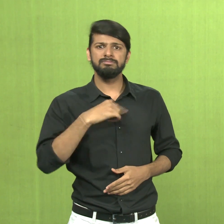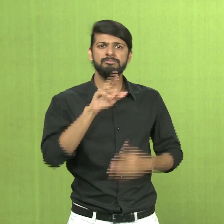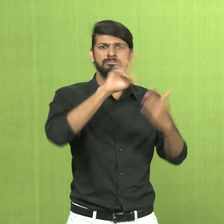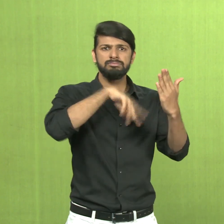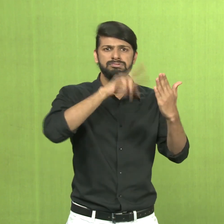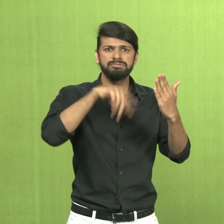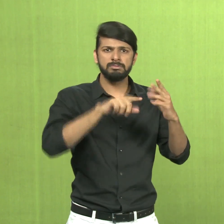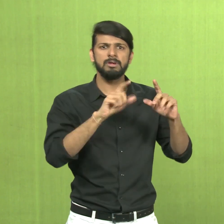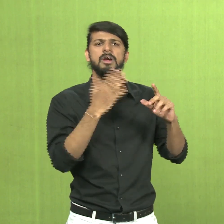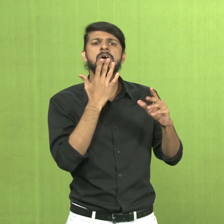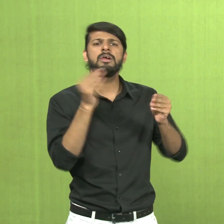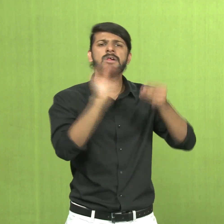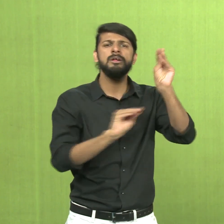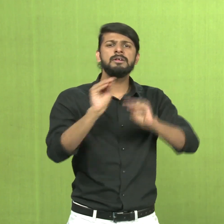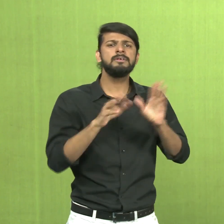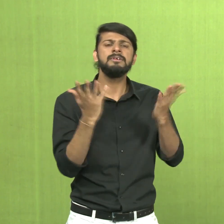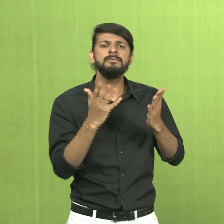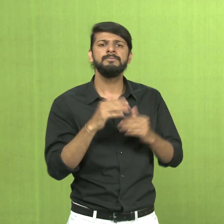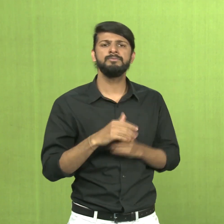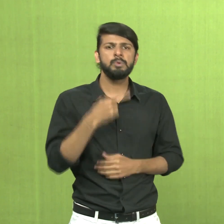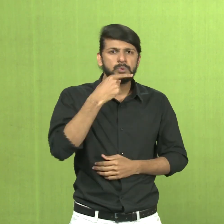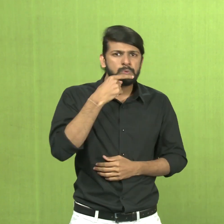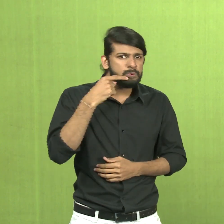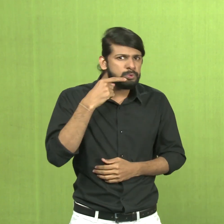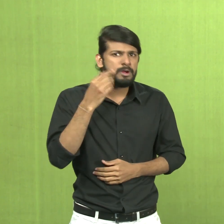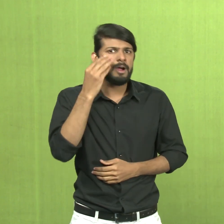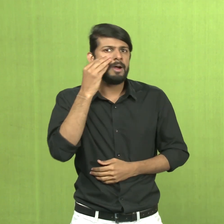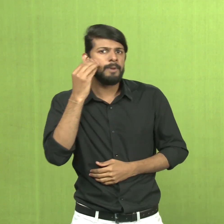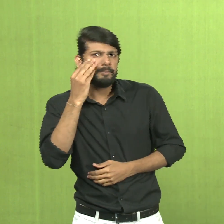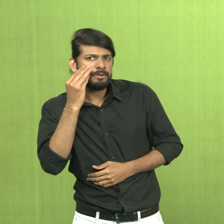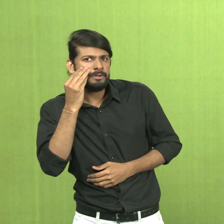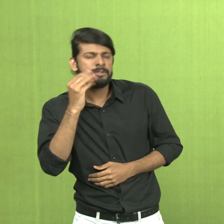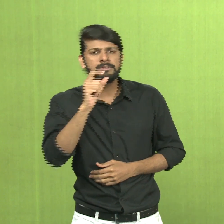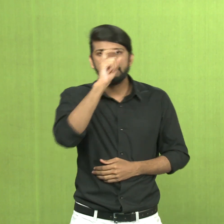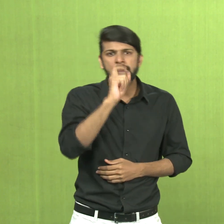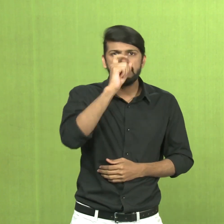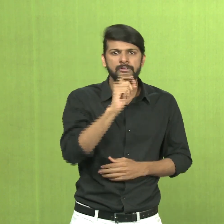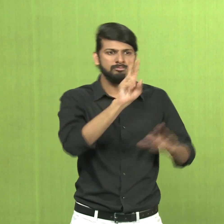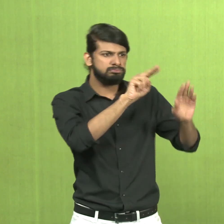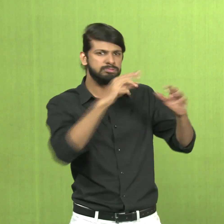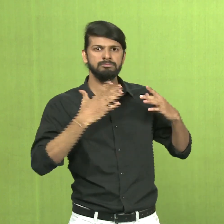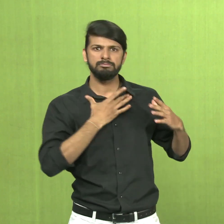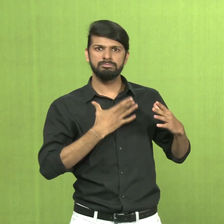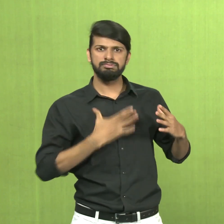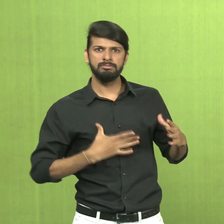The clothes and the jewelry of the figures have been painted in three colors, that is red,